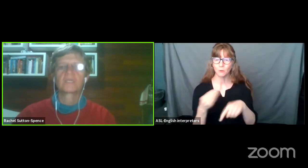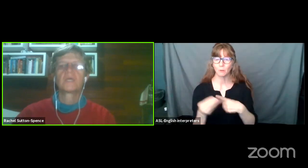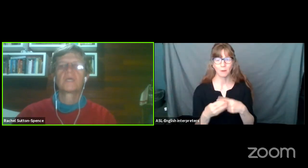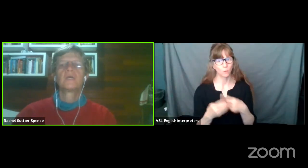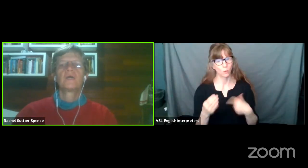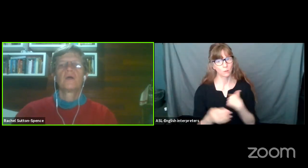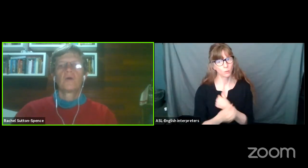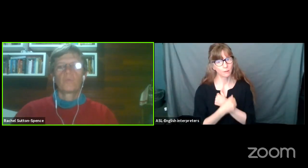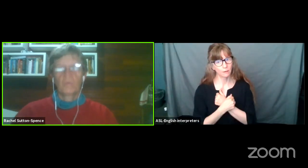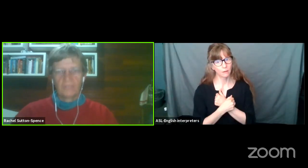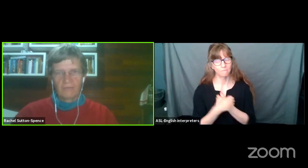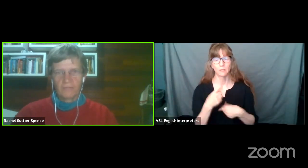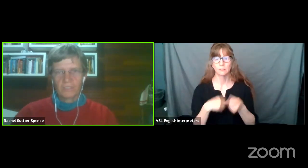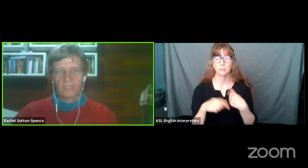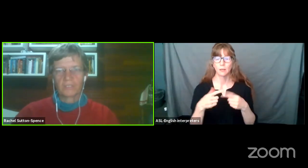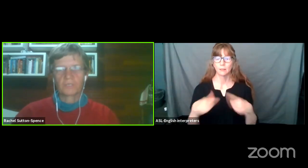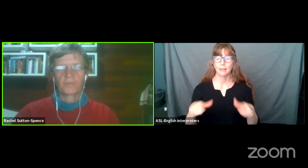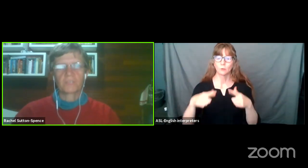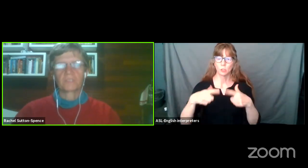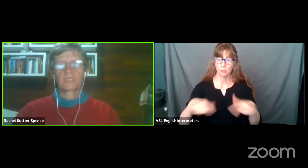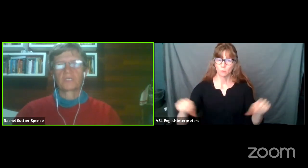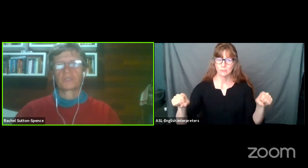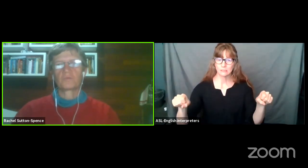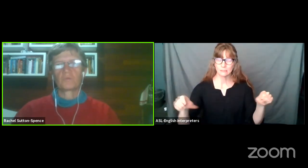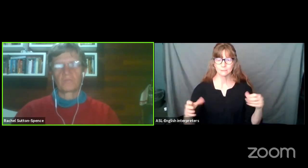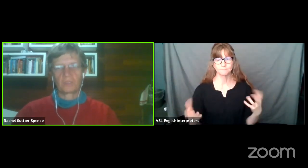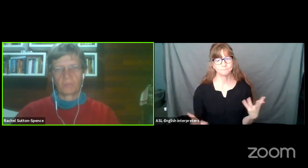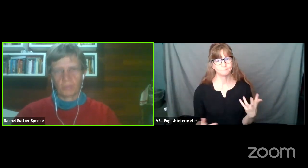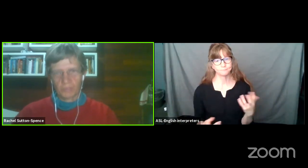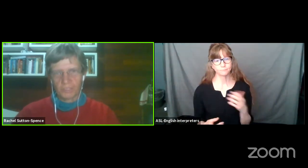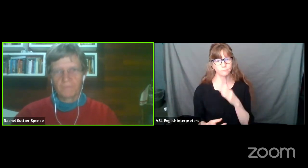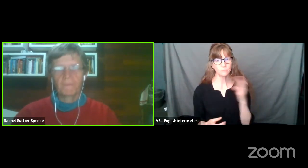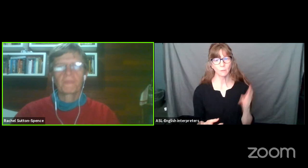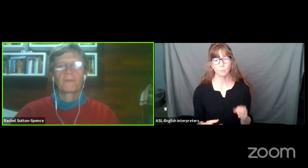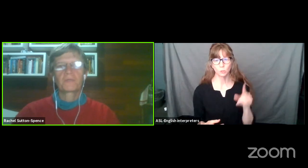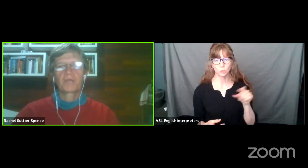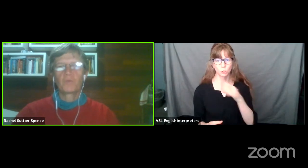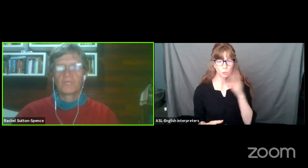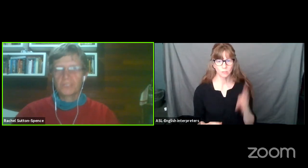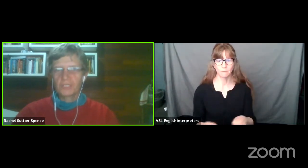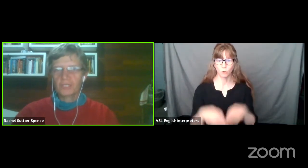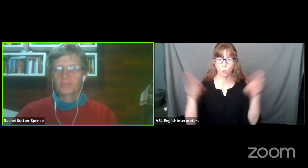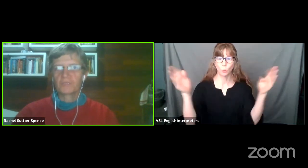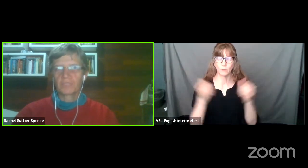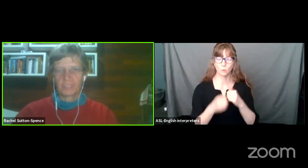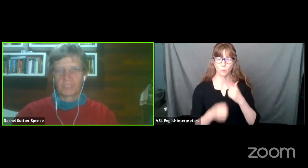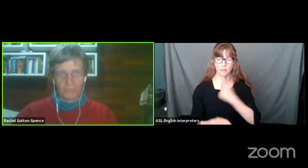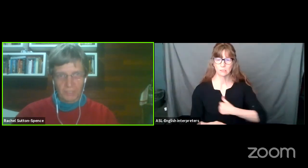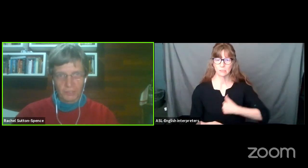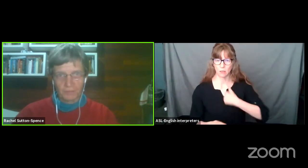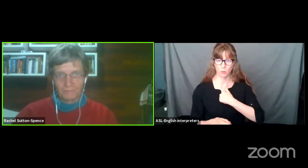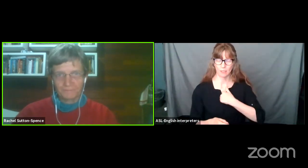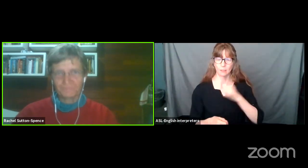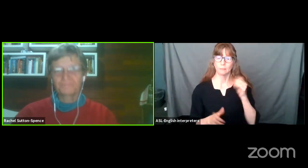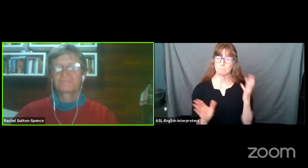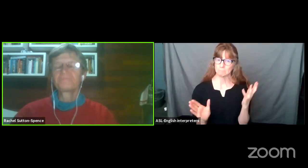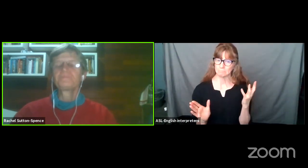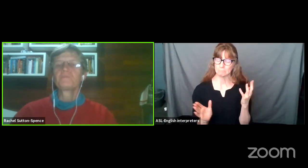linguistics. One never starts a presentation with an apology, but I will start with an